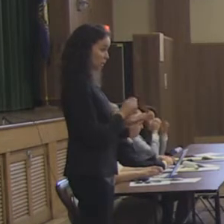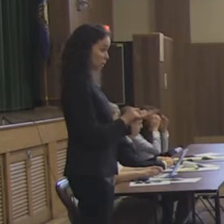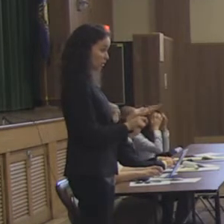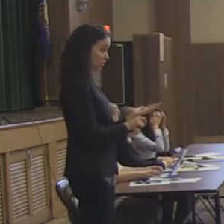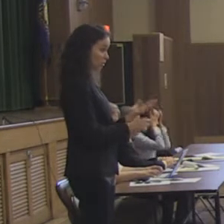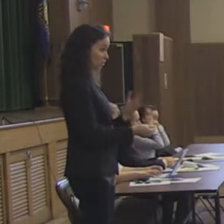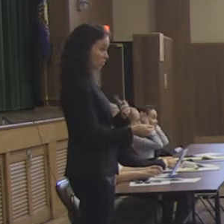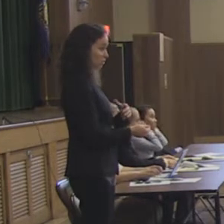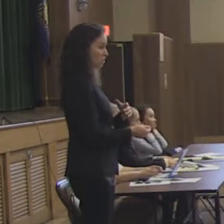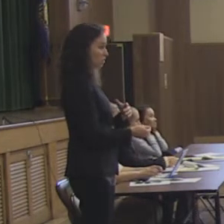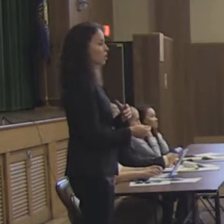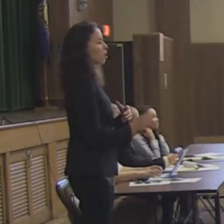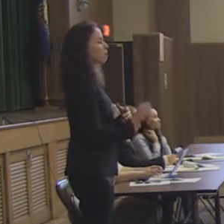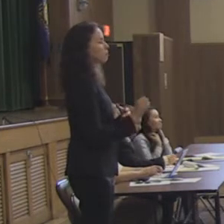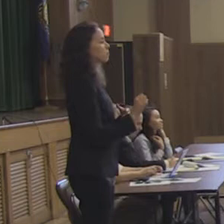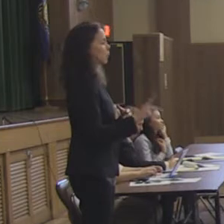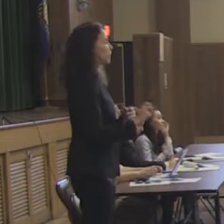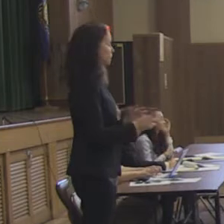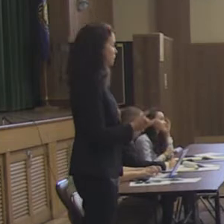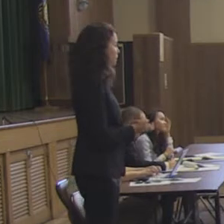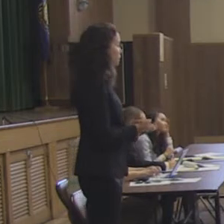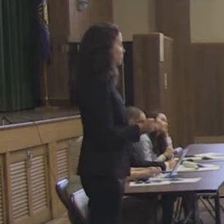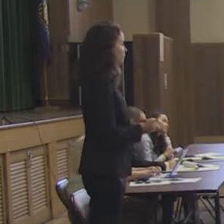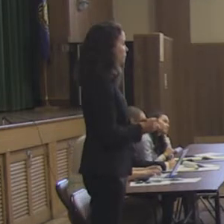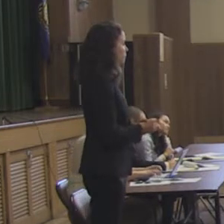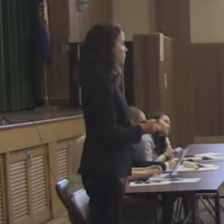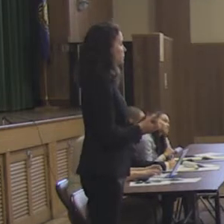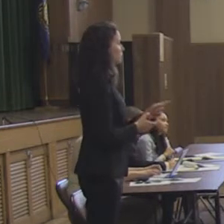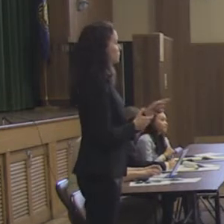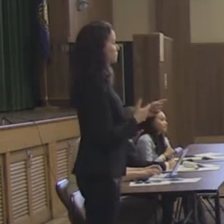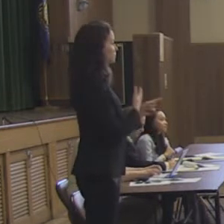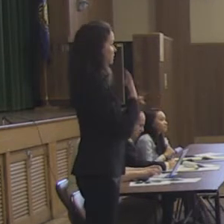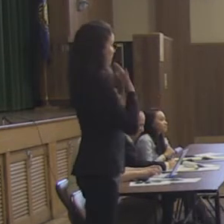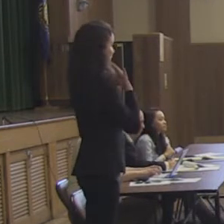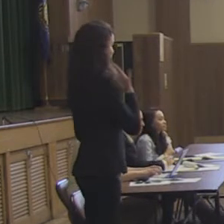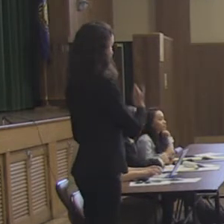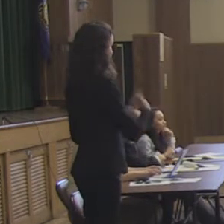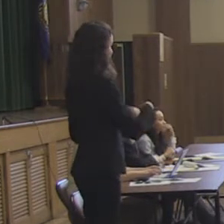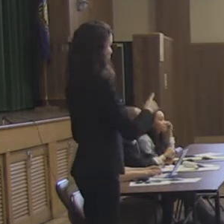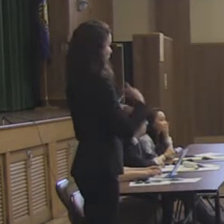Thank you very much for allowing people to have a voice and a say.